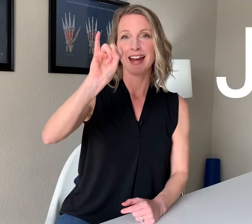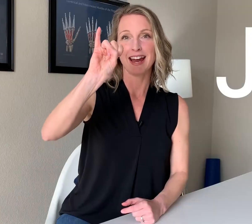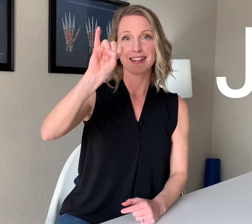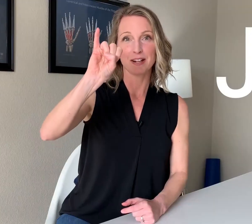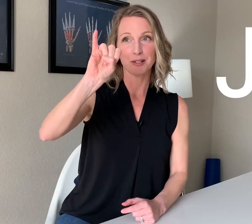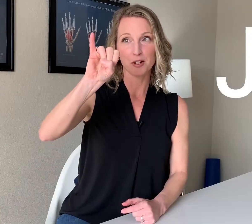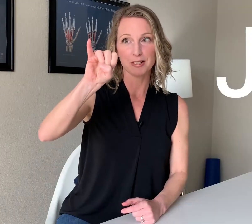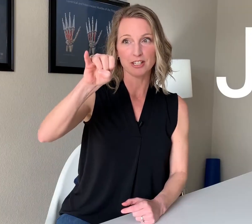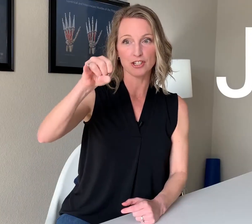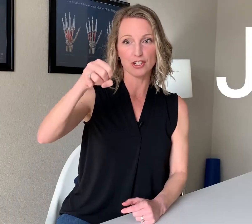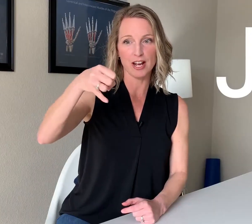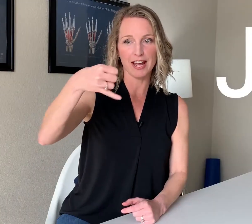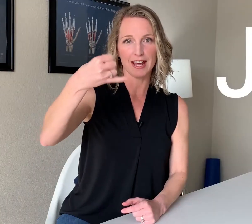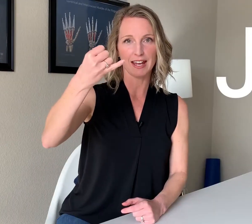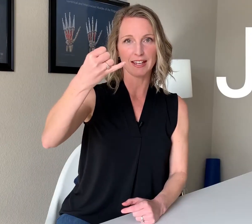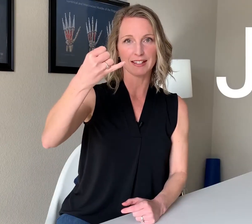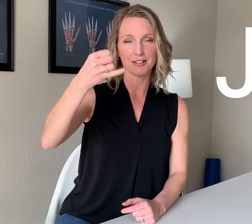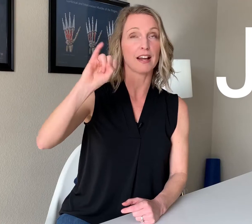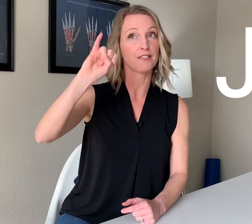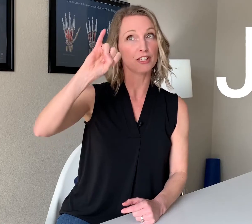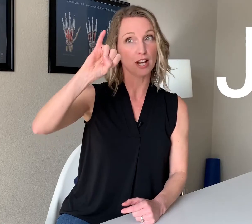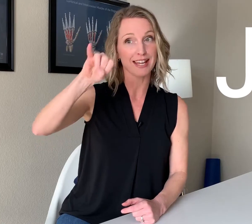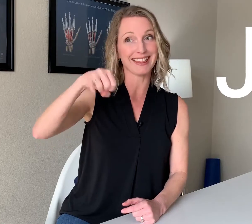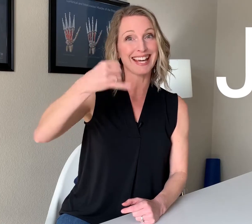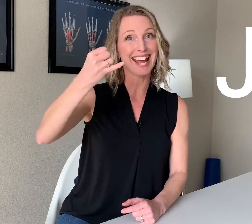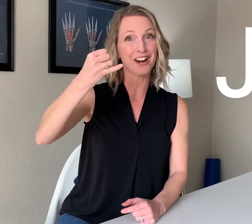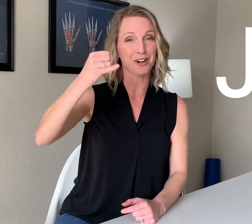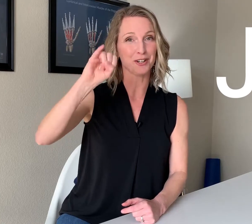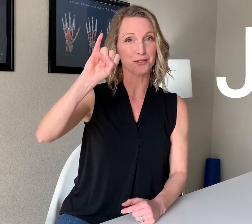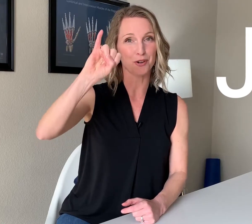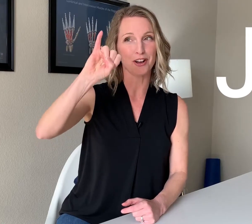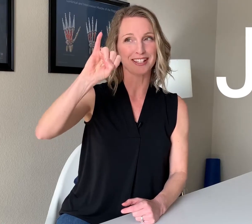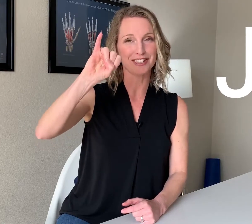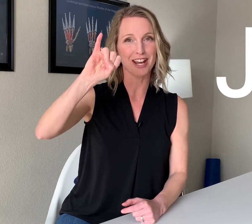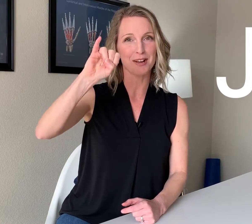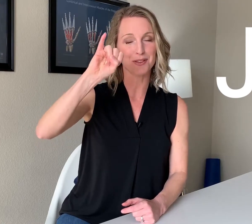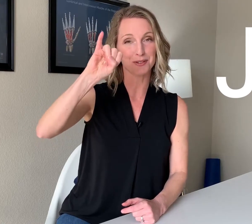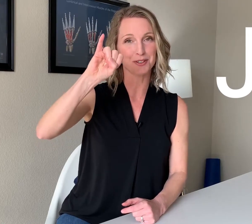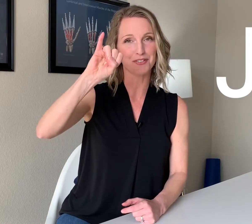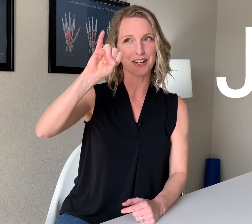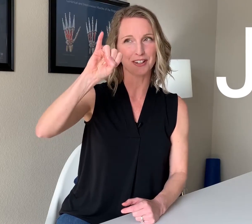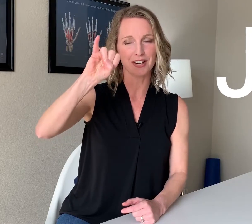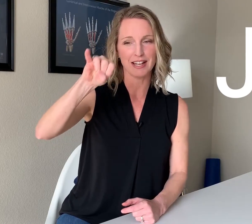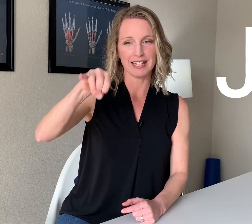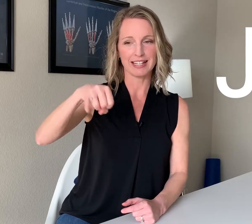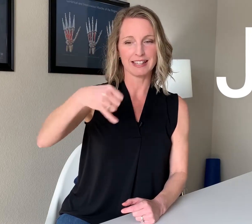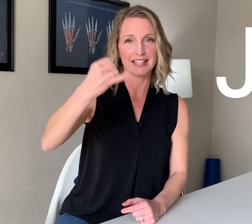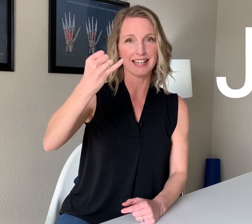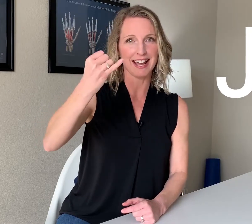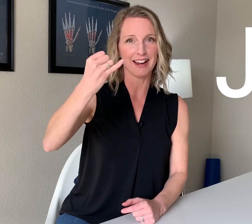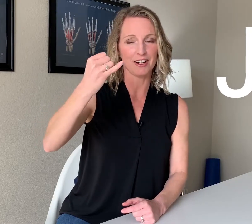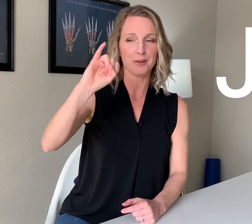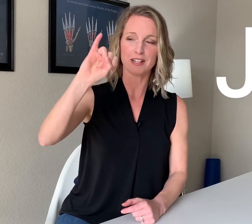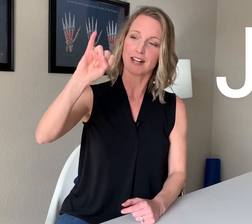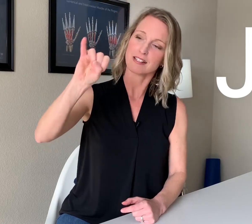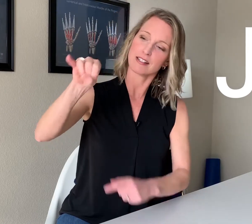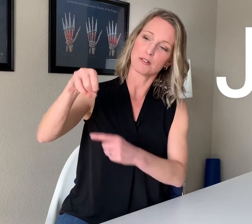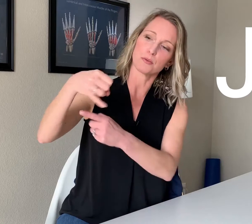And then we go into J, kind of a J in the air. You're drawing a J with your little finger in the air with a nice little